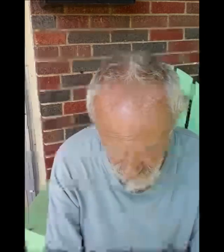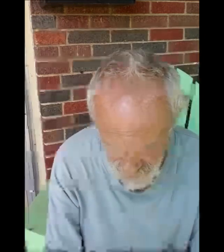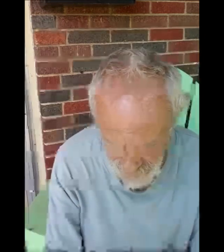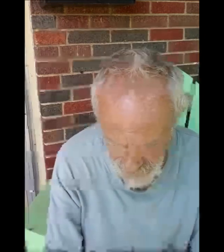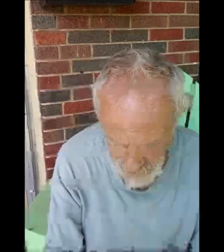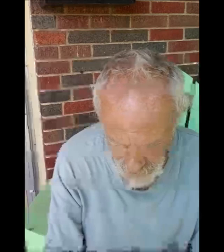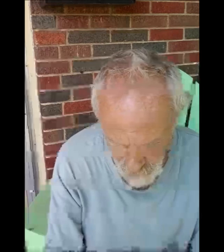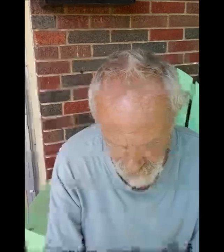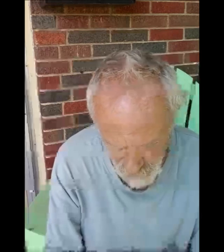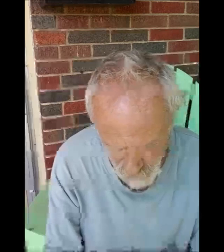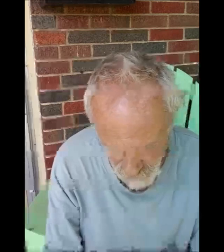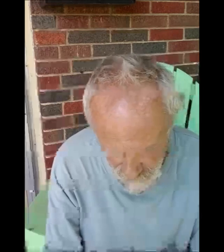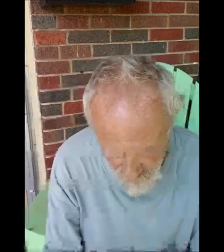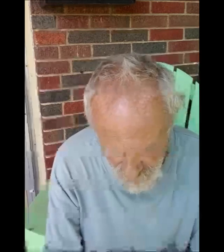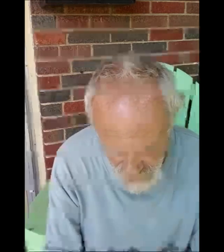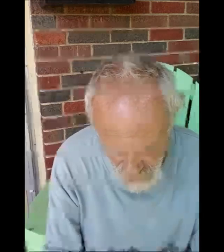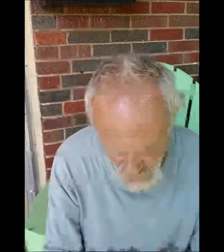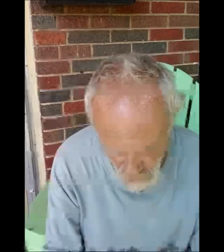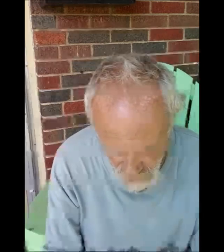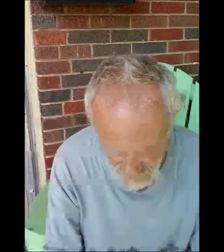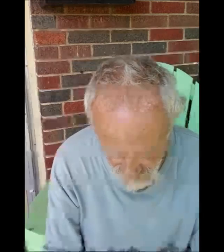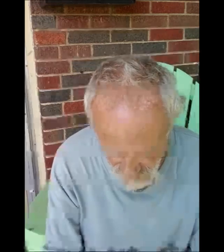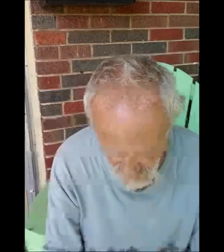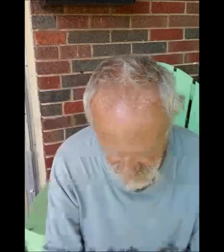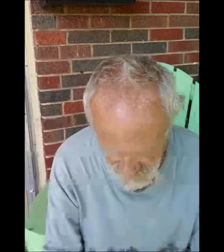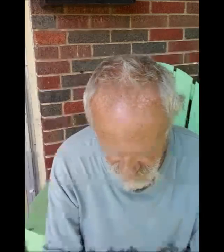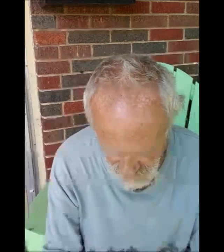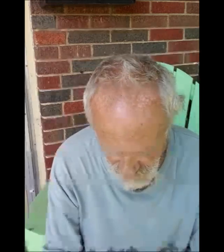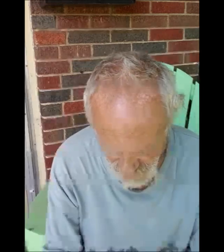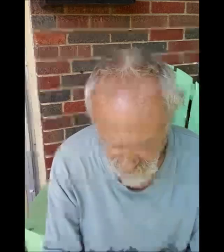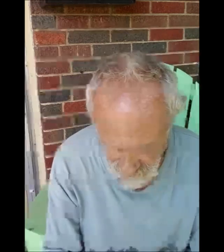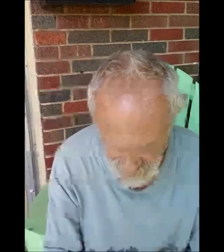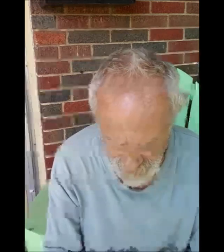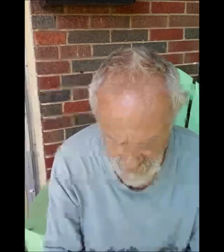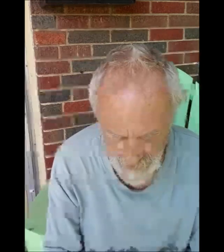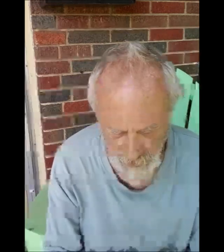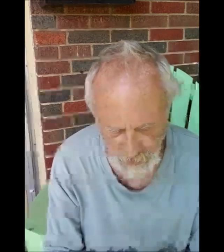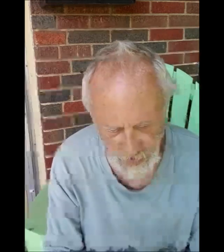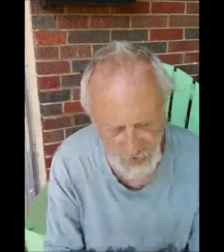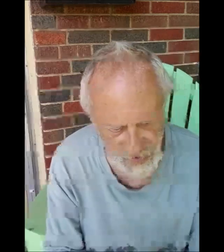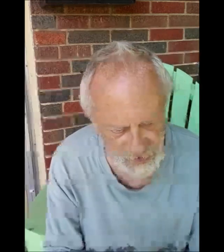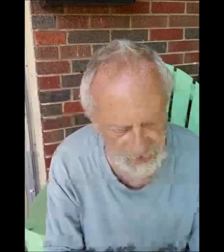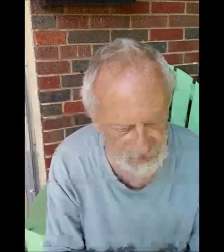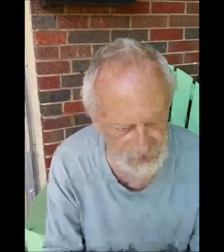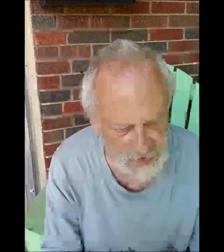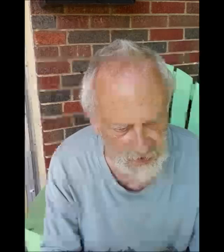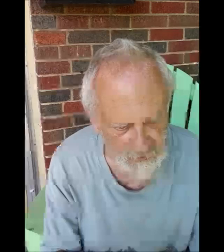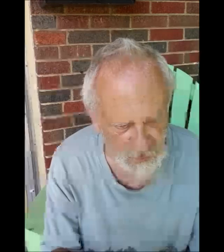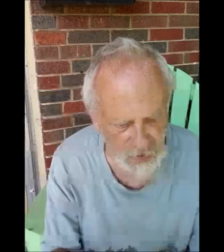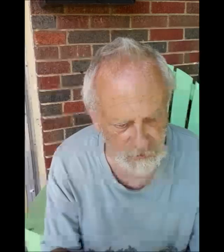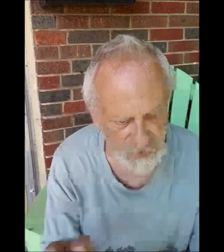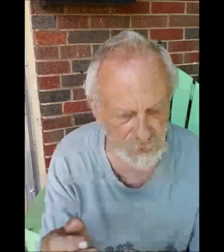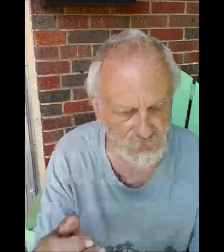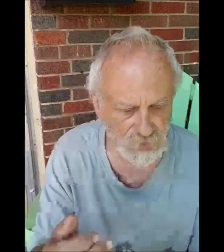hand, pointing toward the ground, over the fingers of the left hand held palm to the